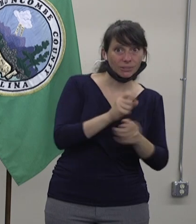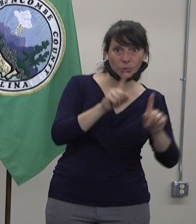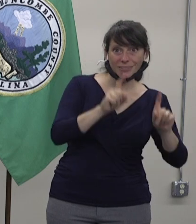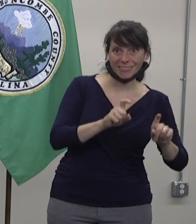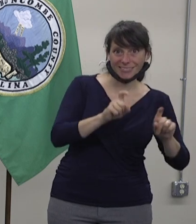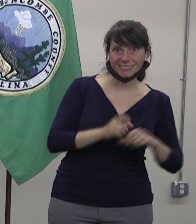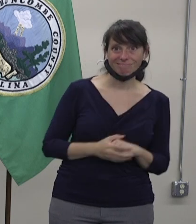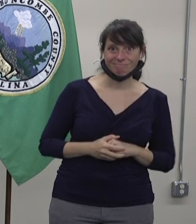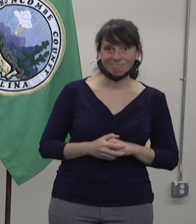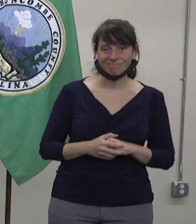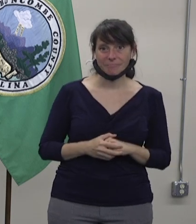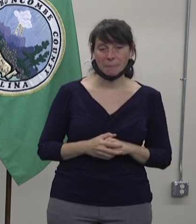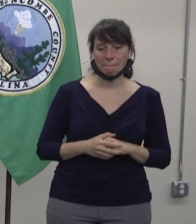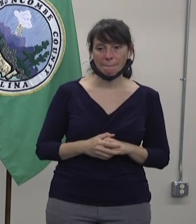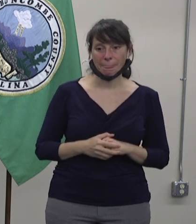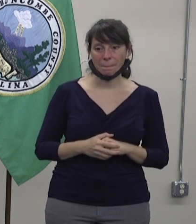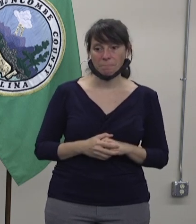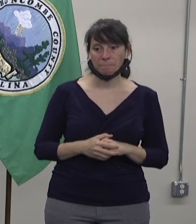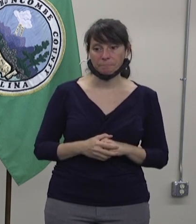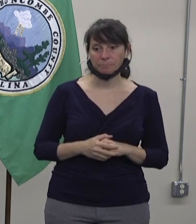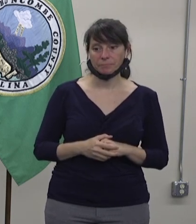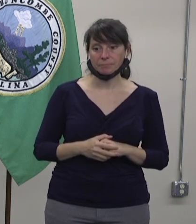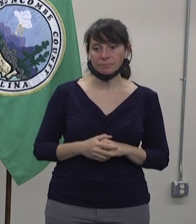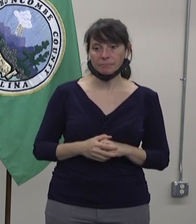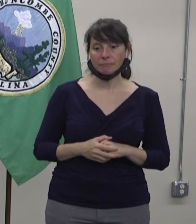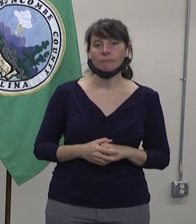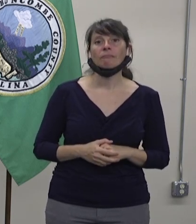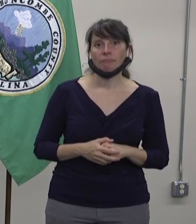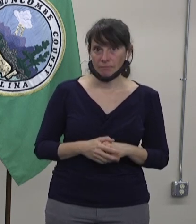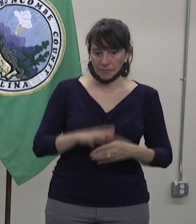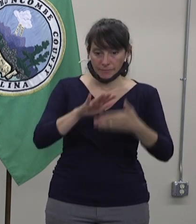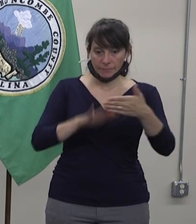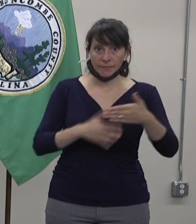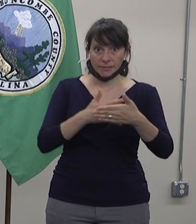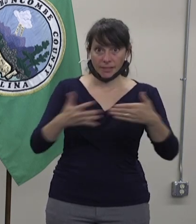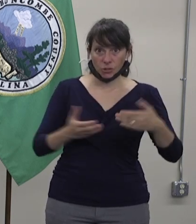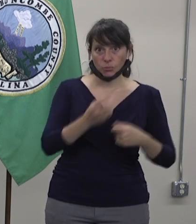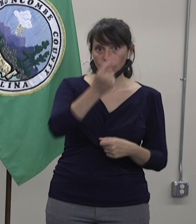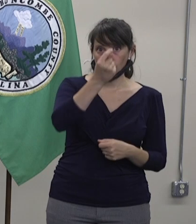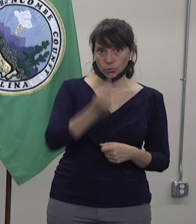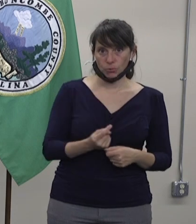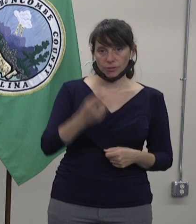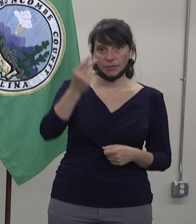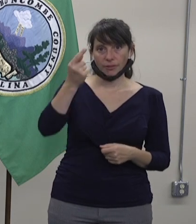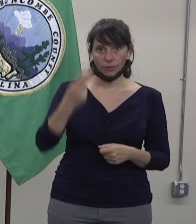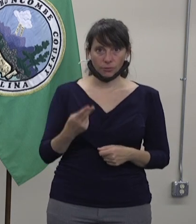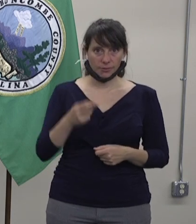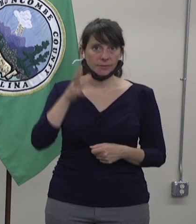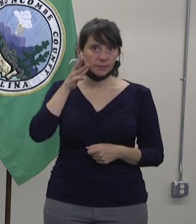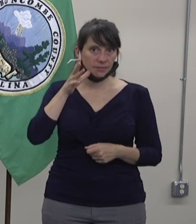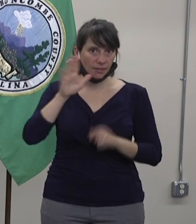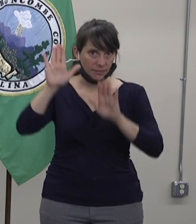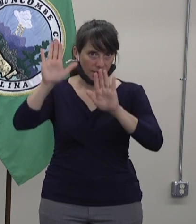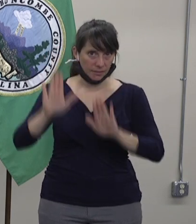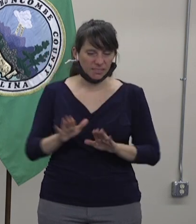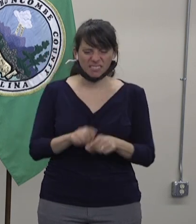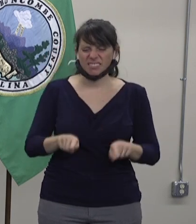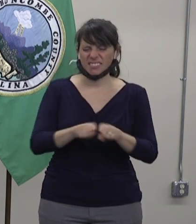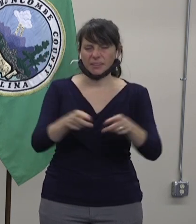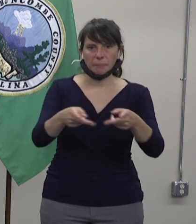Community testing sites will remain available on Tuesdays, Thursdays, and Sundays in the same locations as